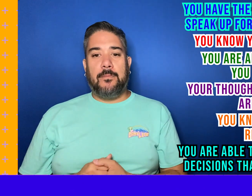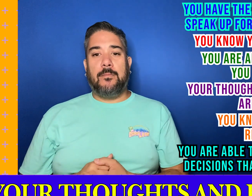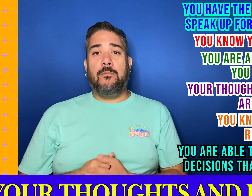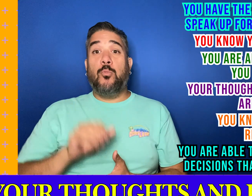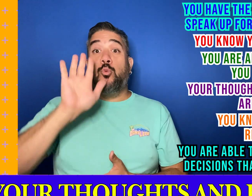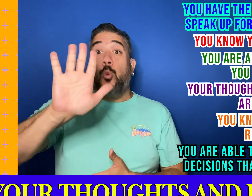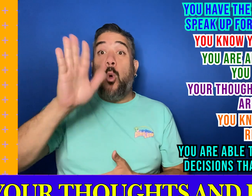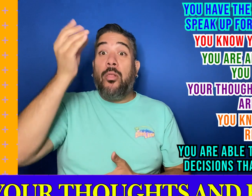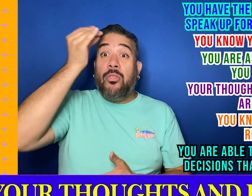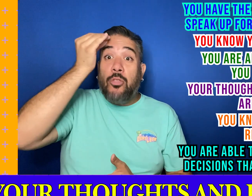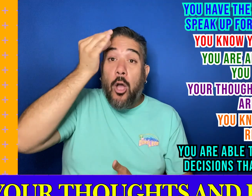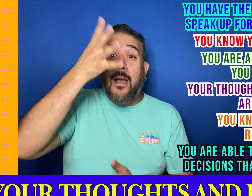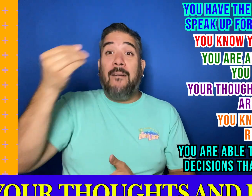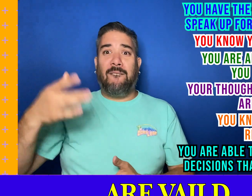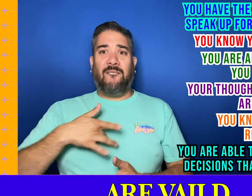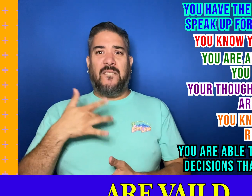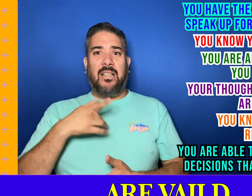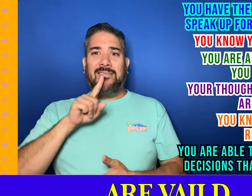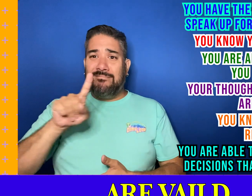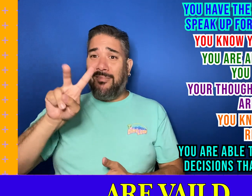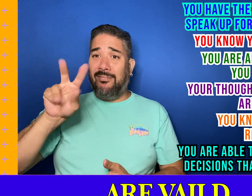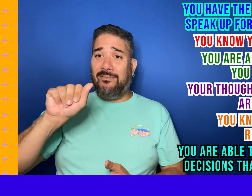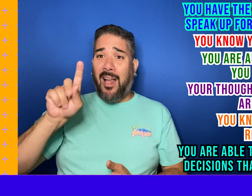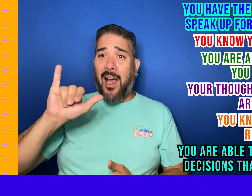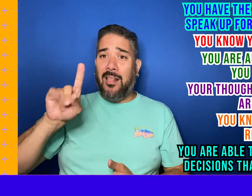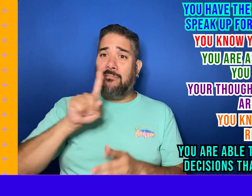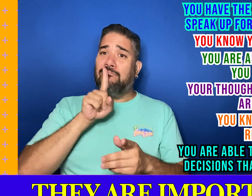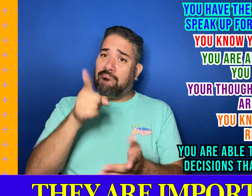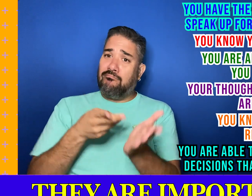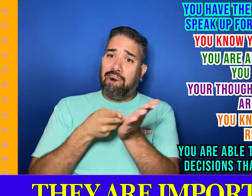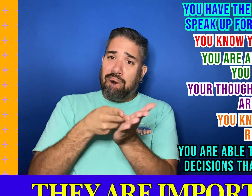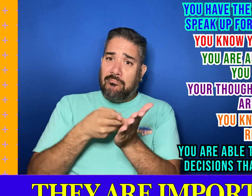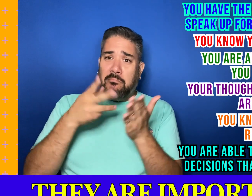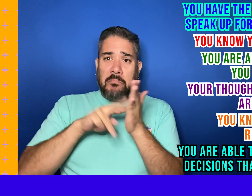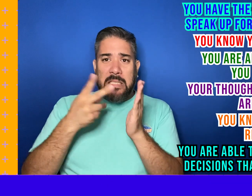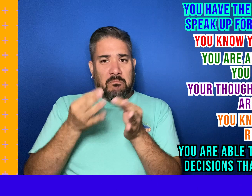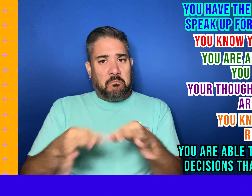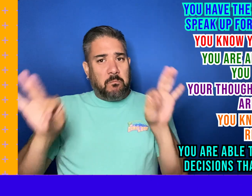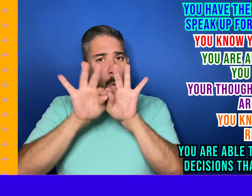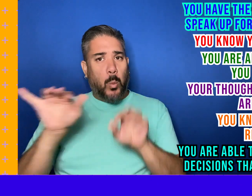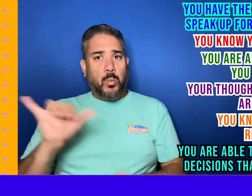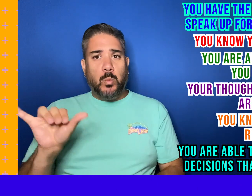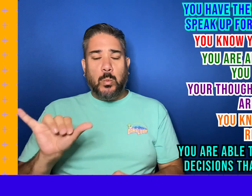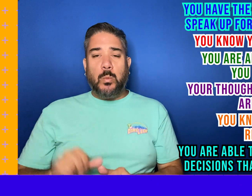Your thoughts and feelings are valid. They are important.